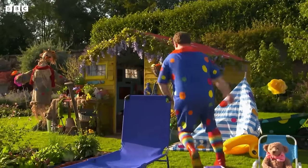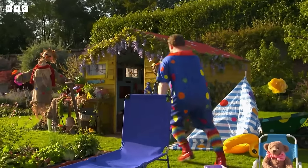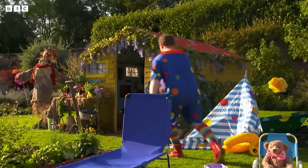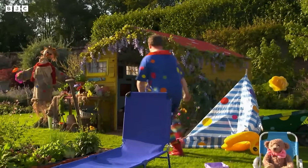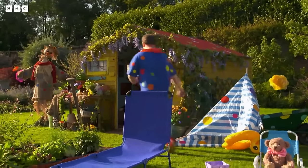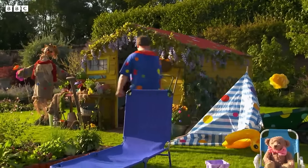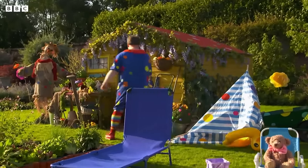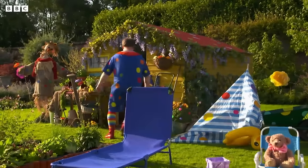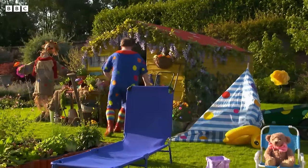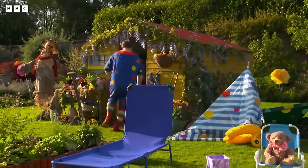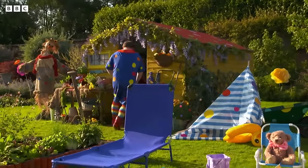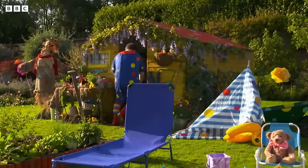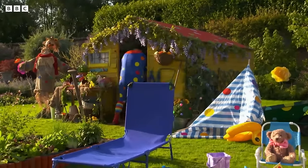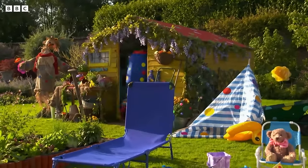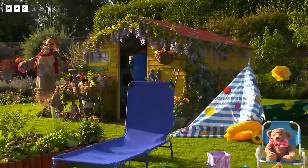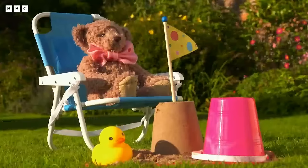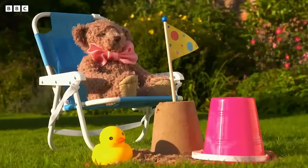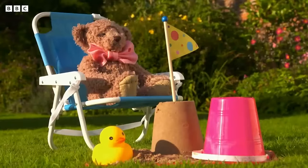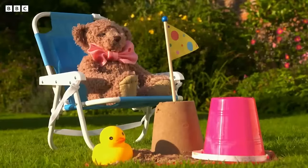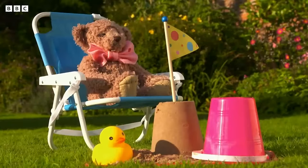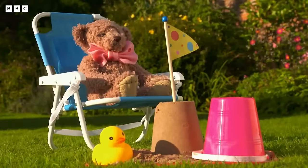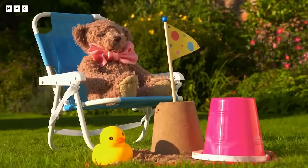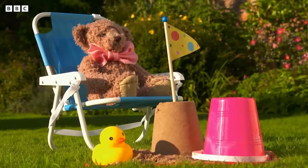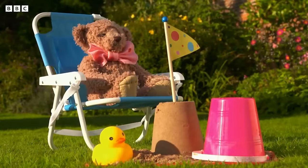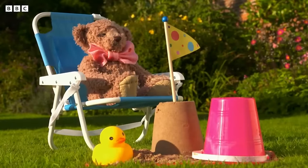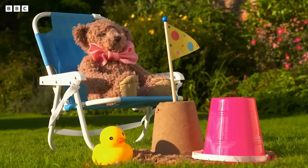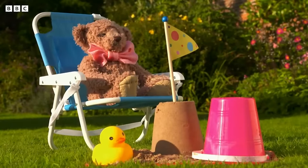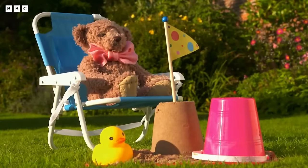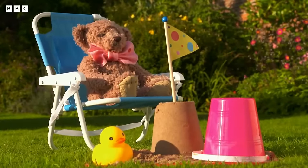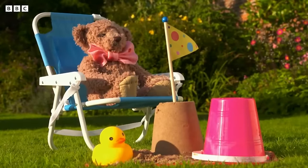Hang on. Where are you going, Mr. Tumble?